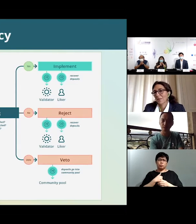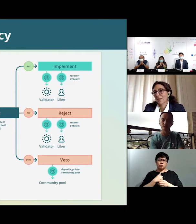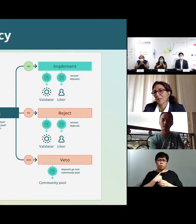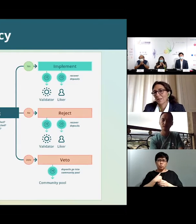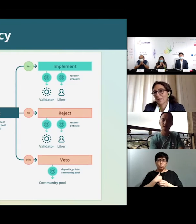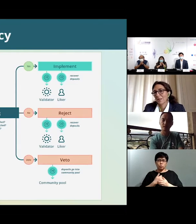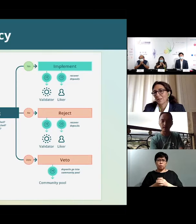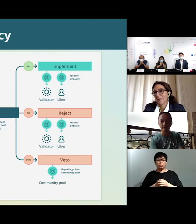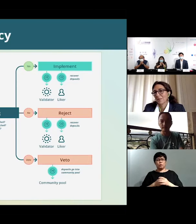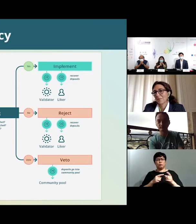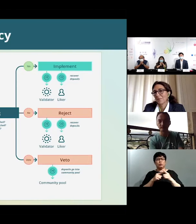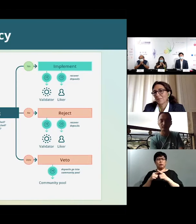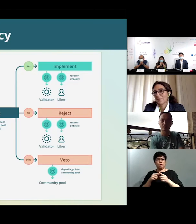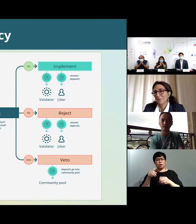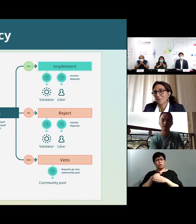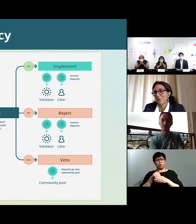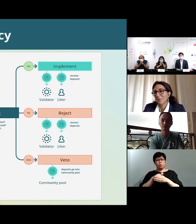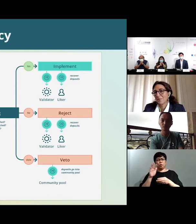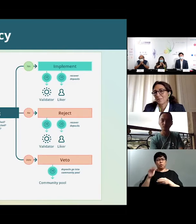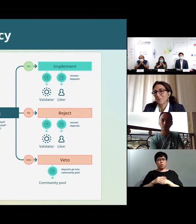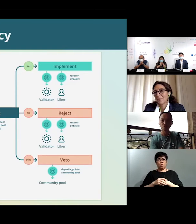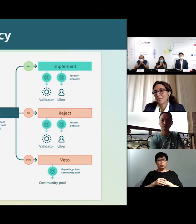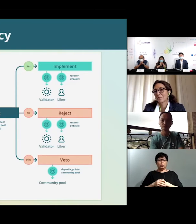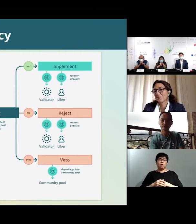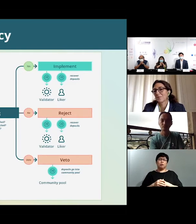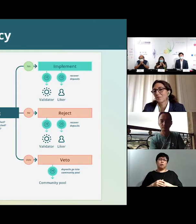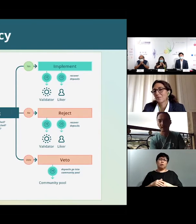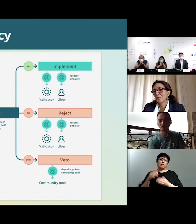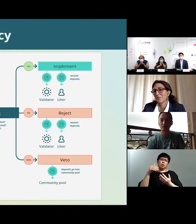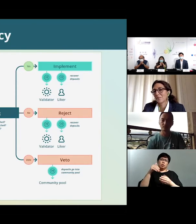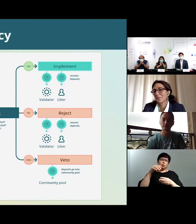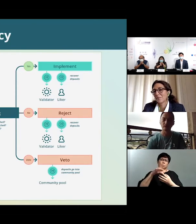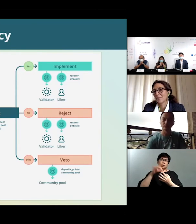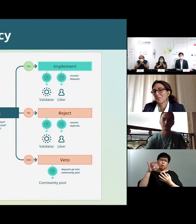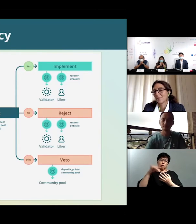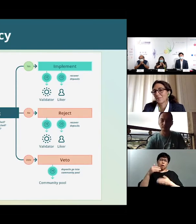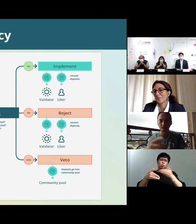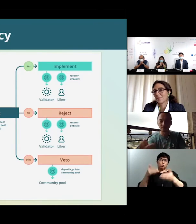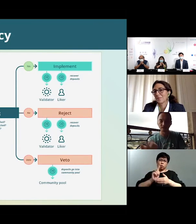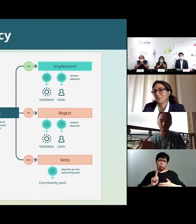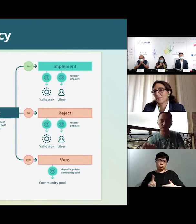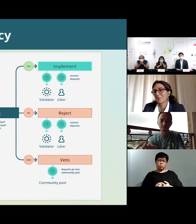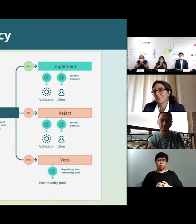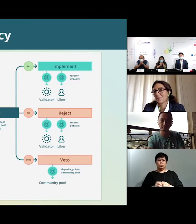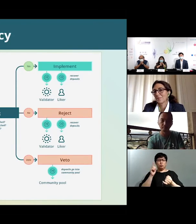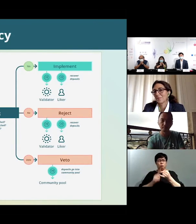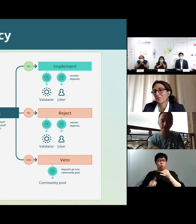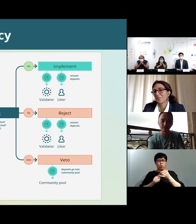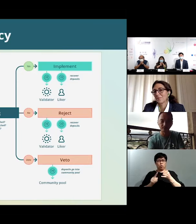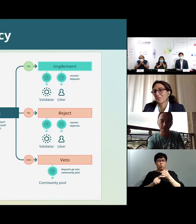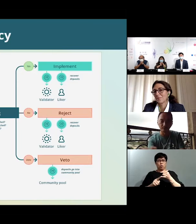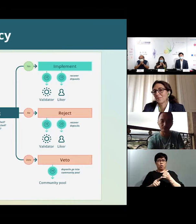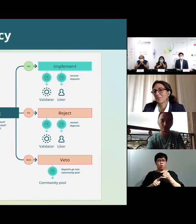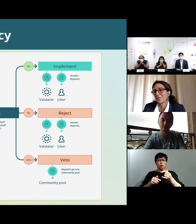voting period, and then to pass or not. But this is